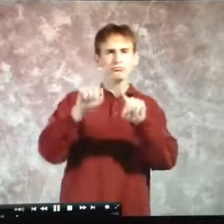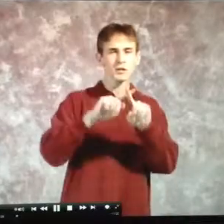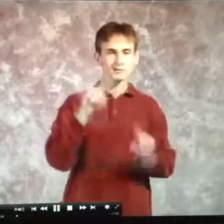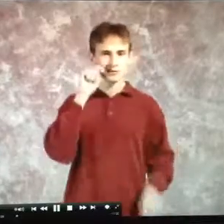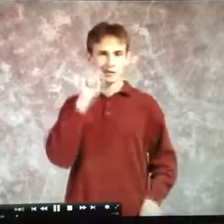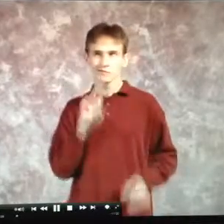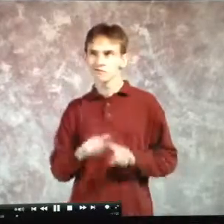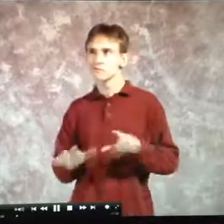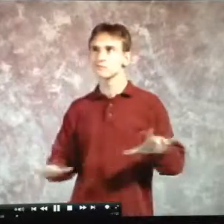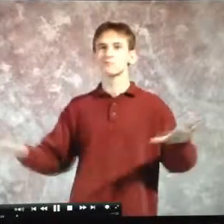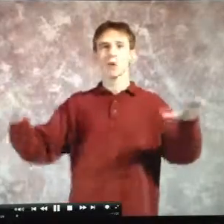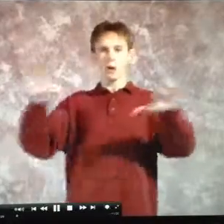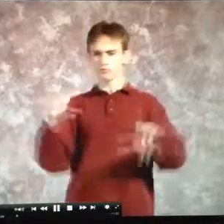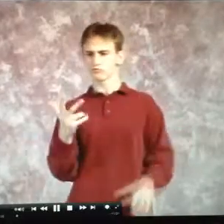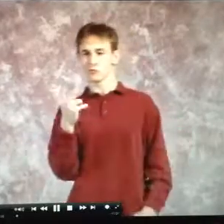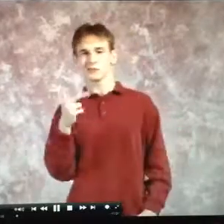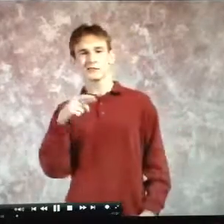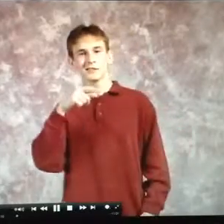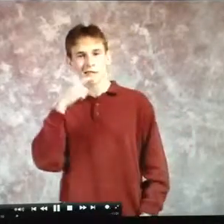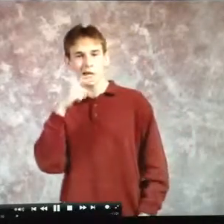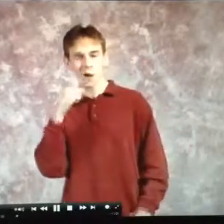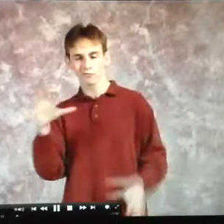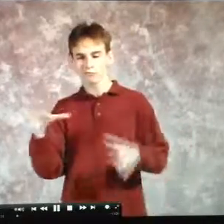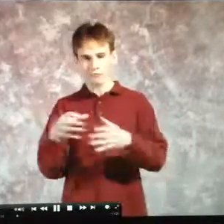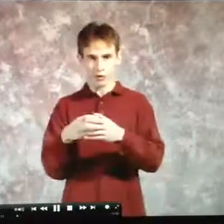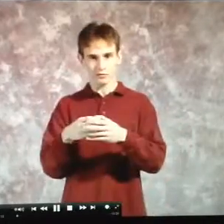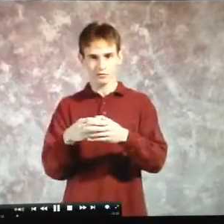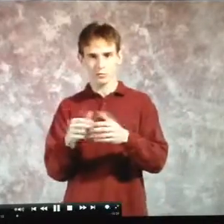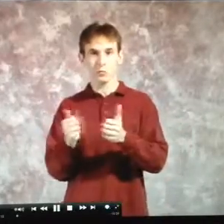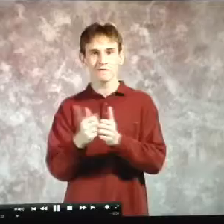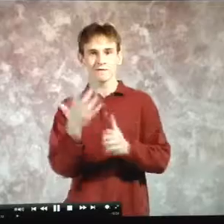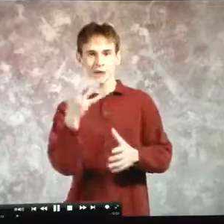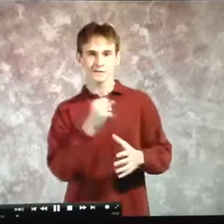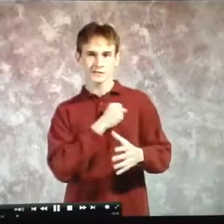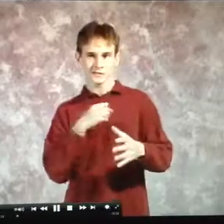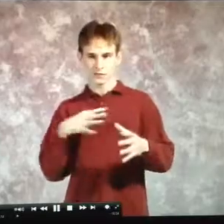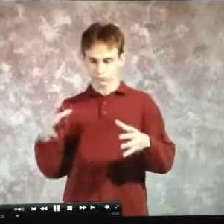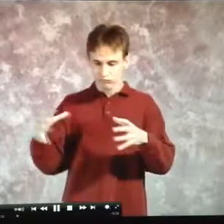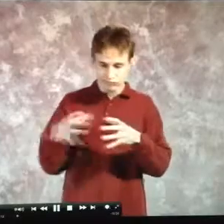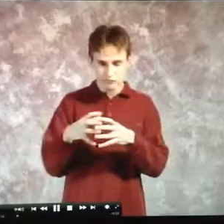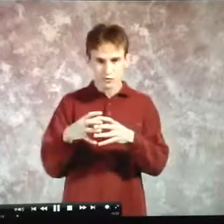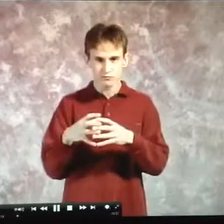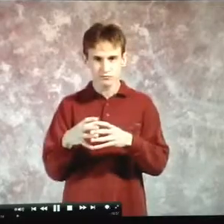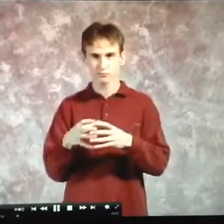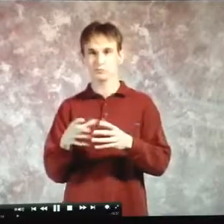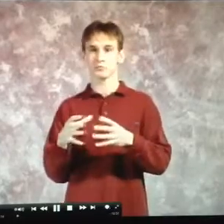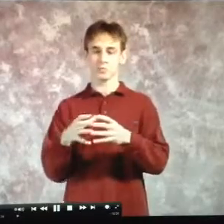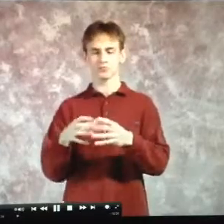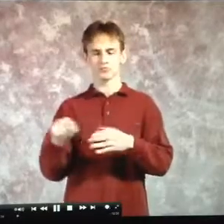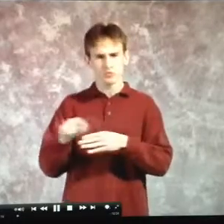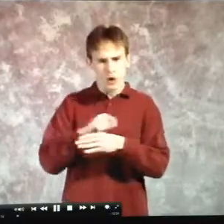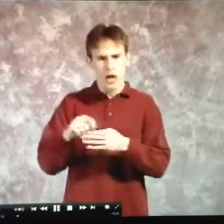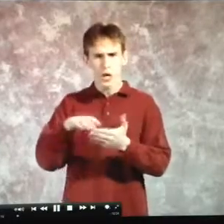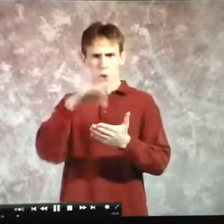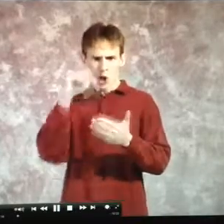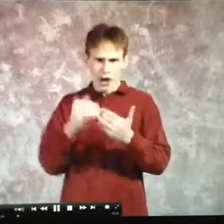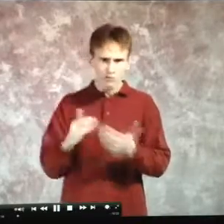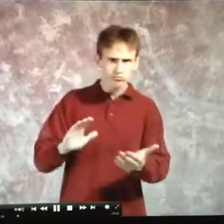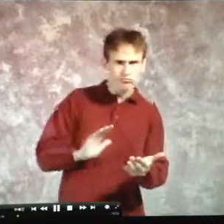There's about 13 different teenagers from all over the U.S. and 3 hearing and 5 staff. And we